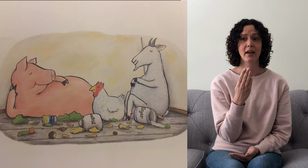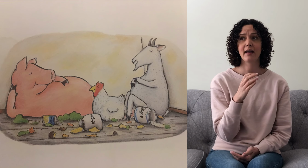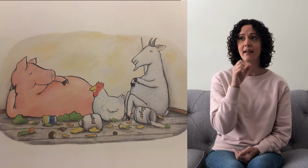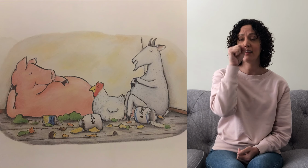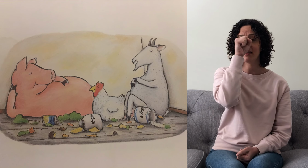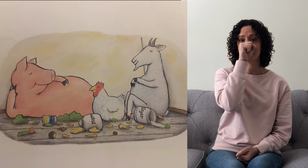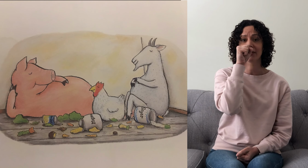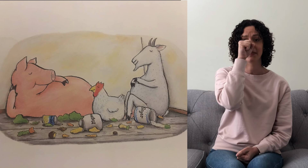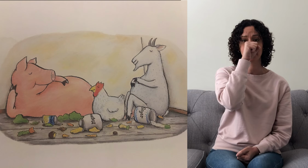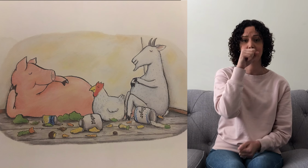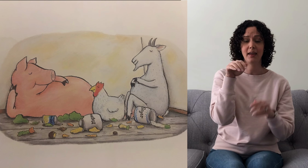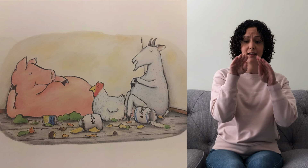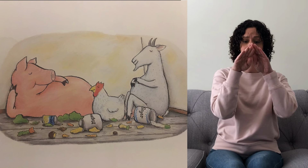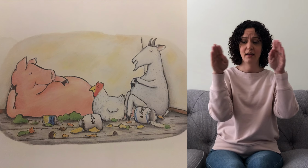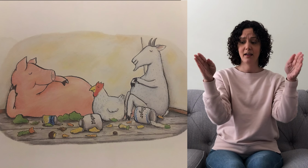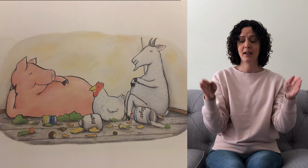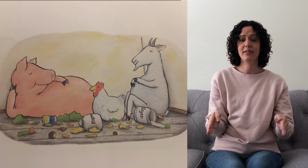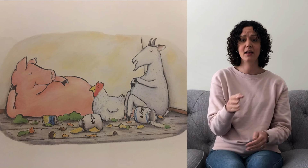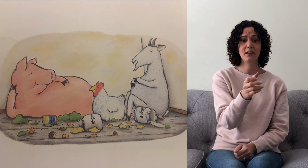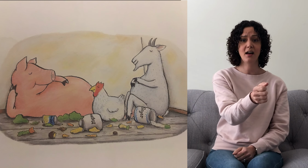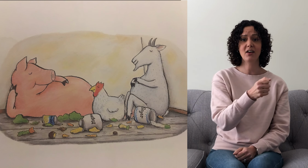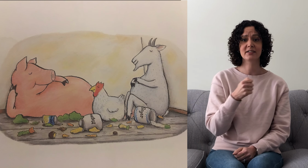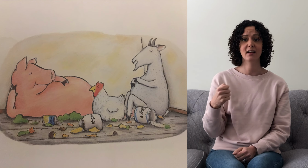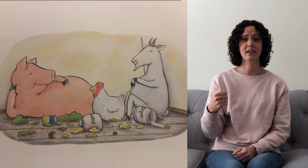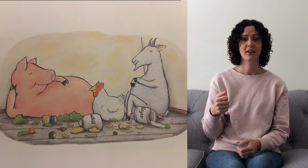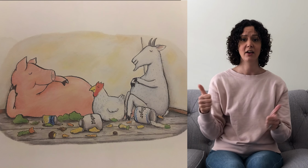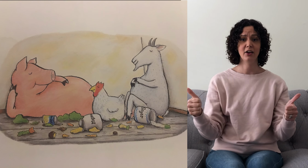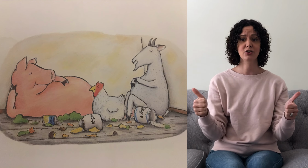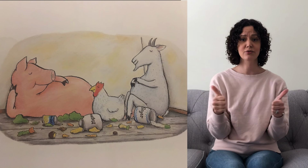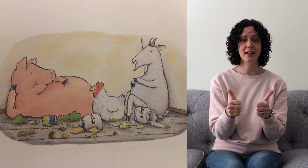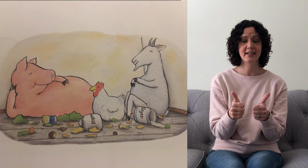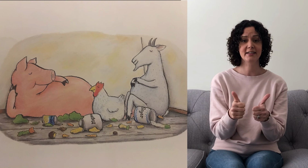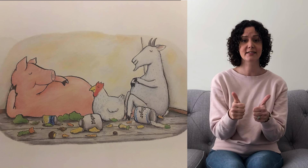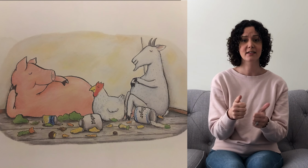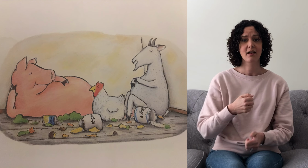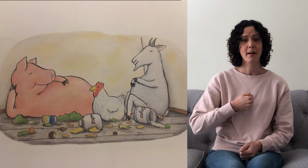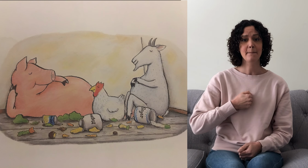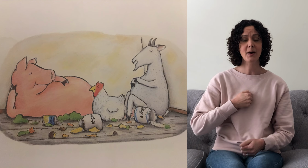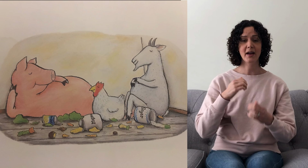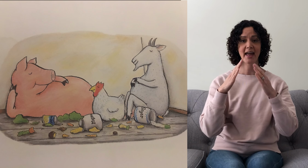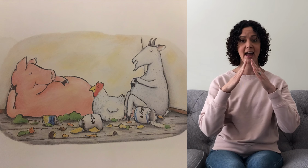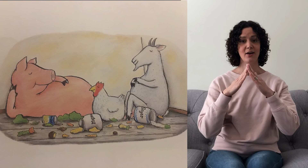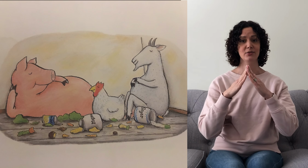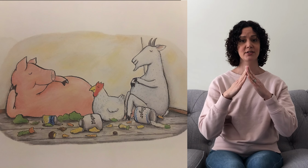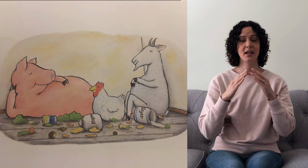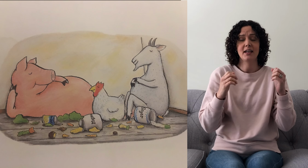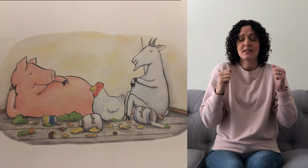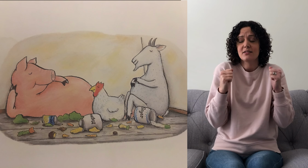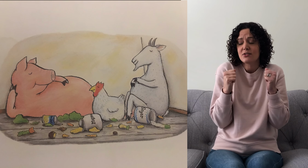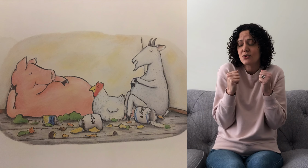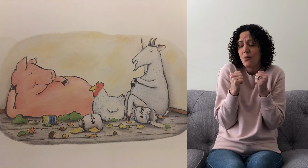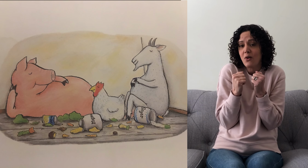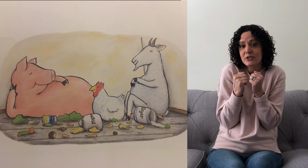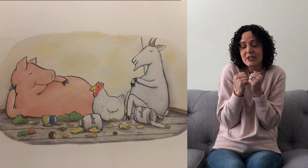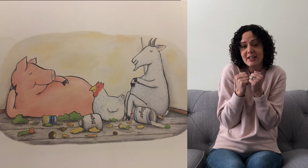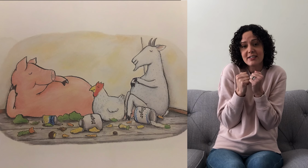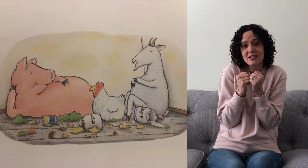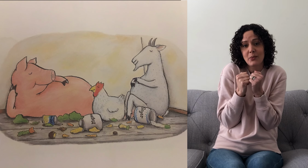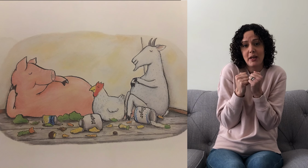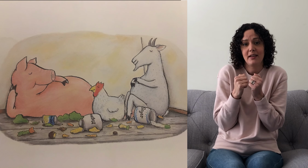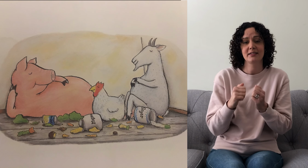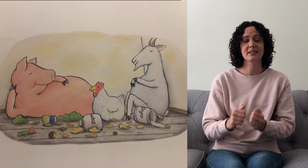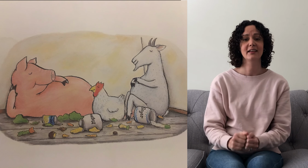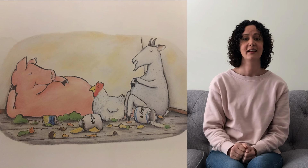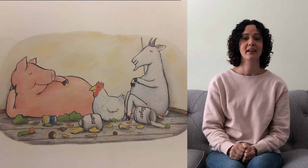four. Even the pig in the larder agrees. My house is a squash and